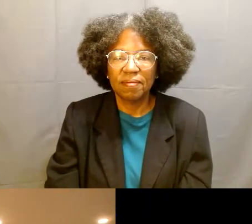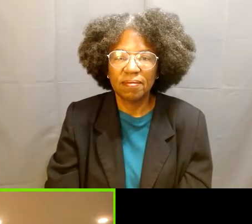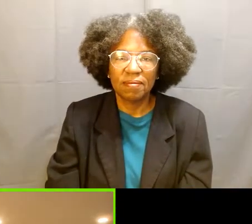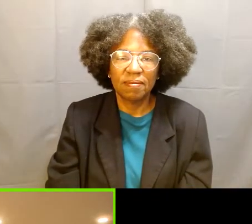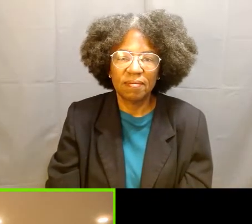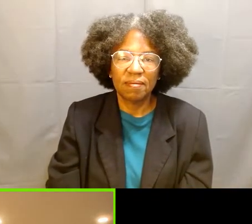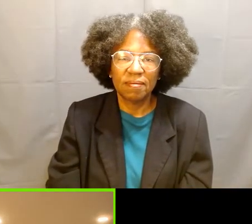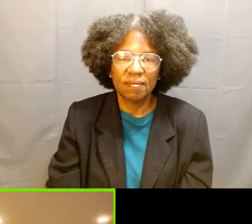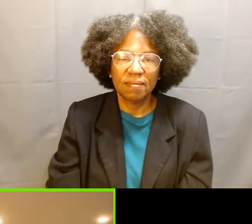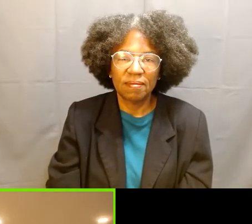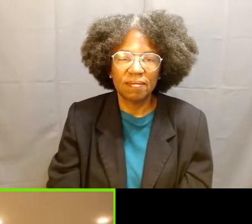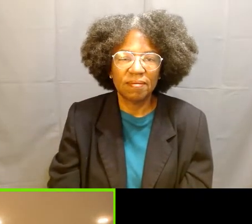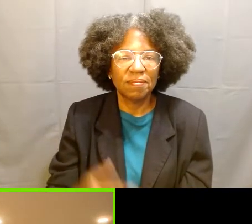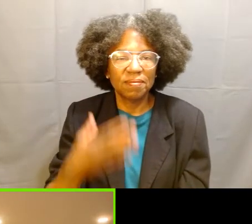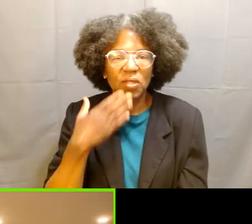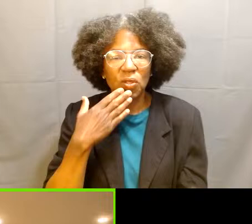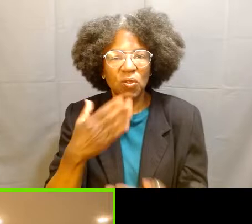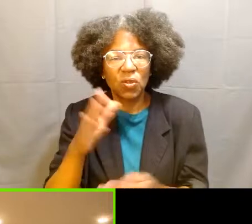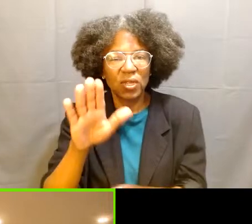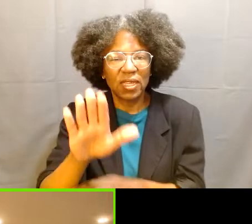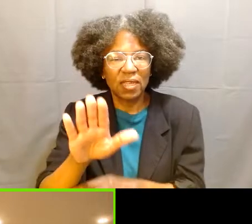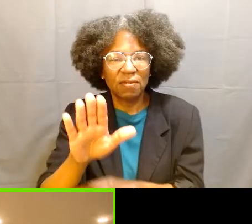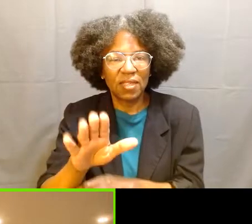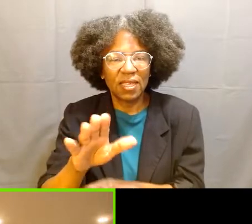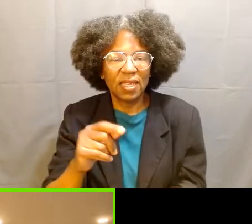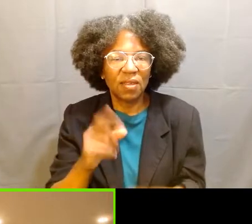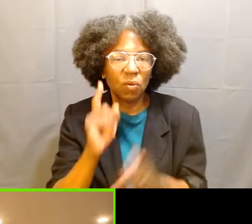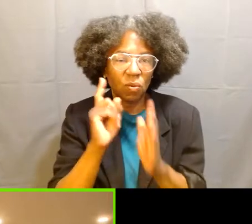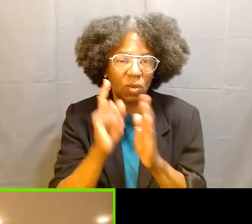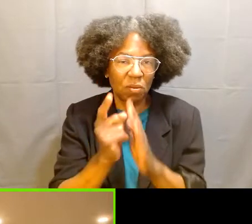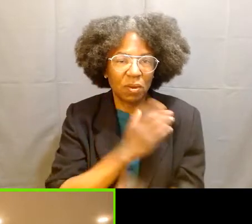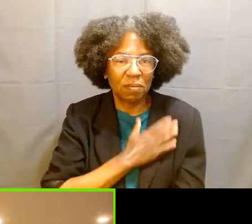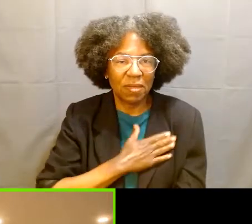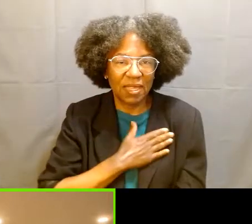Good evening. One moment, please, everybody.